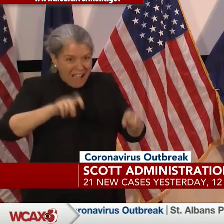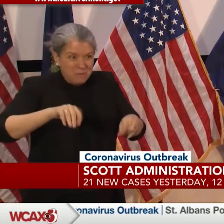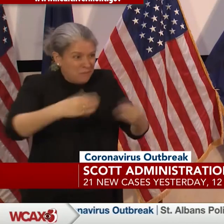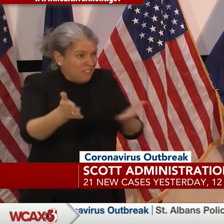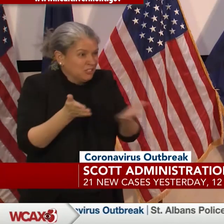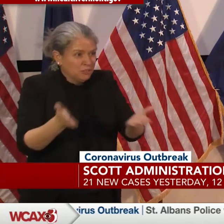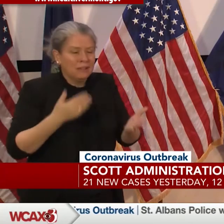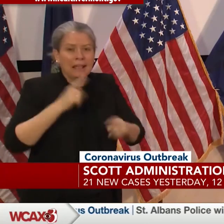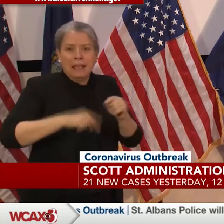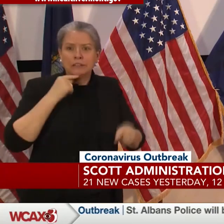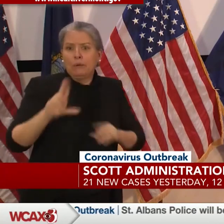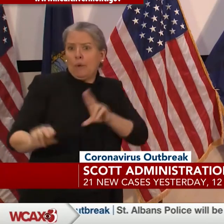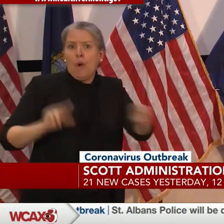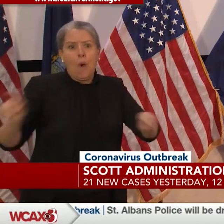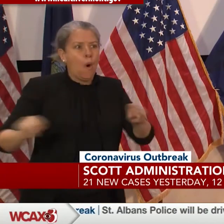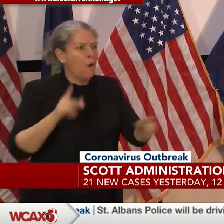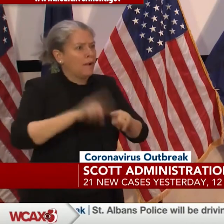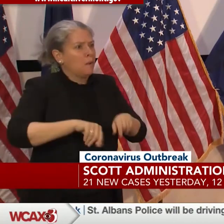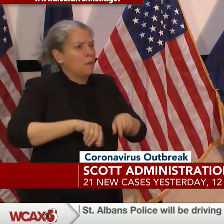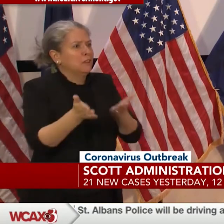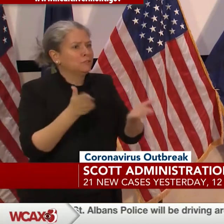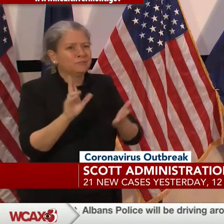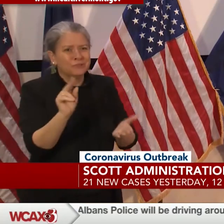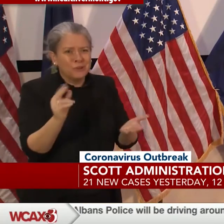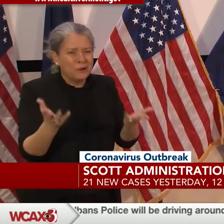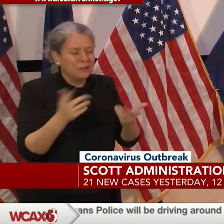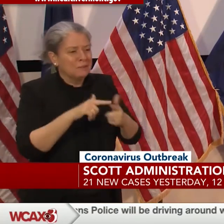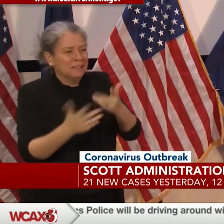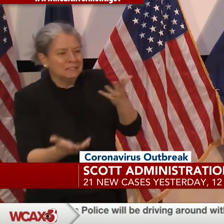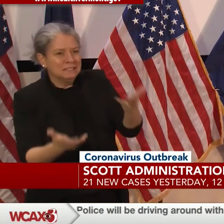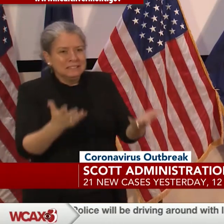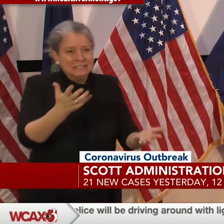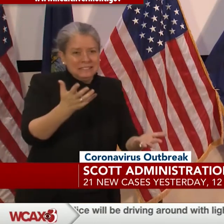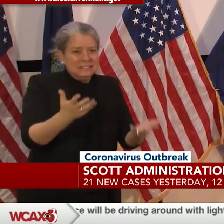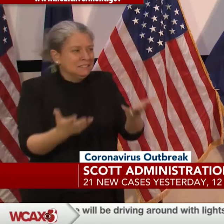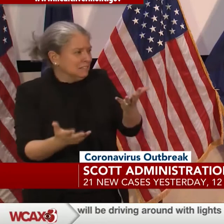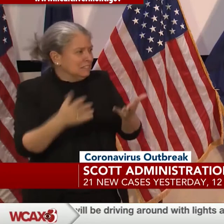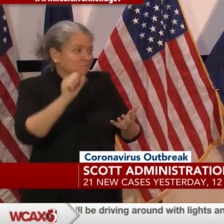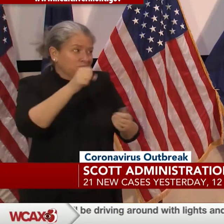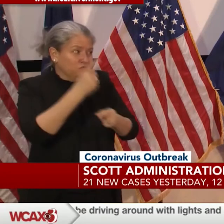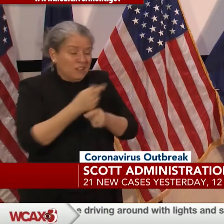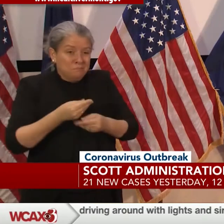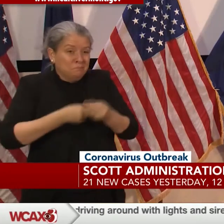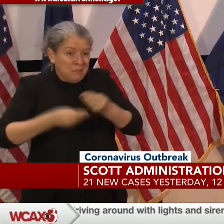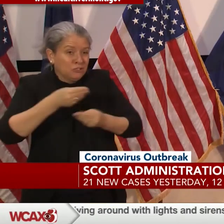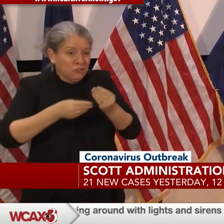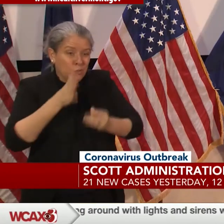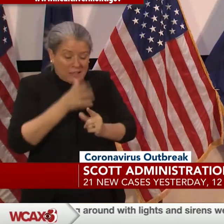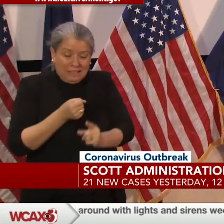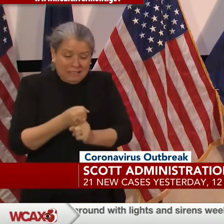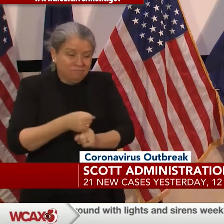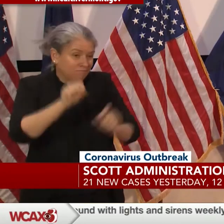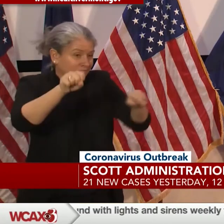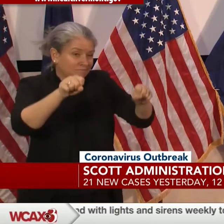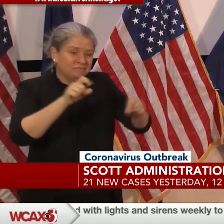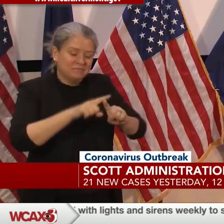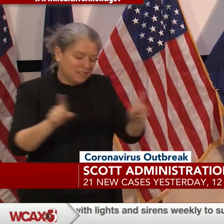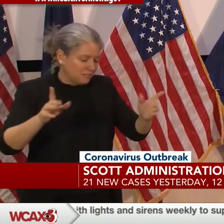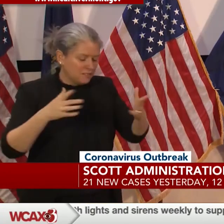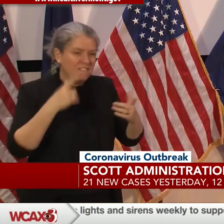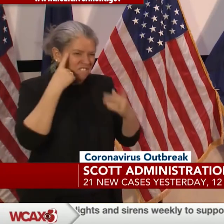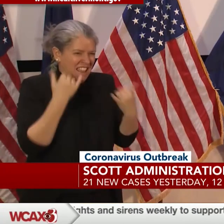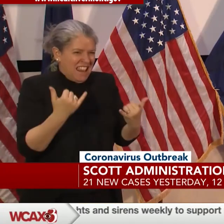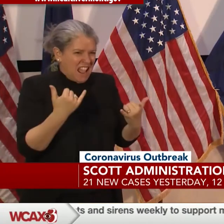Vermont. But we have to be realistic as well. So we'll work through, get through the